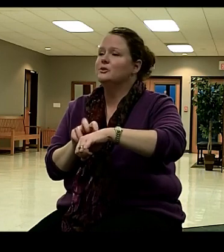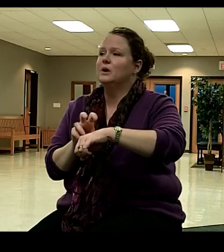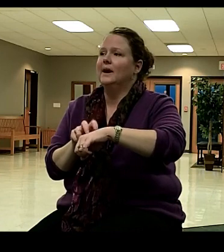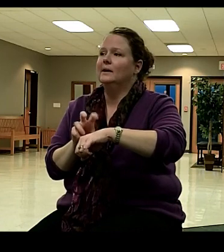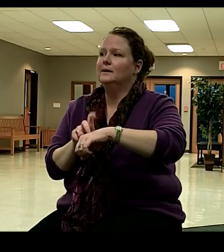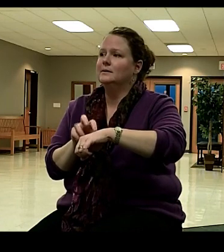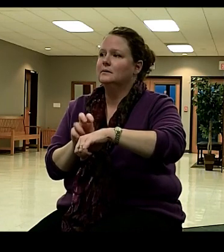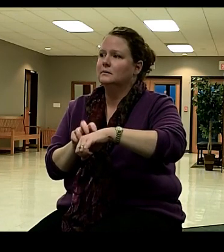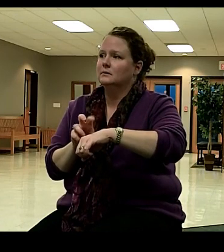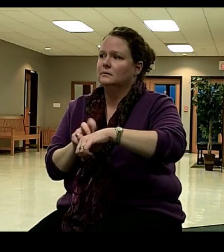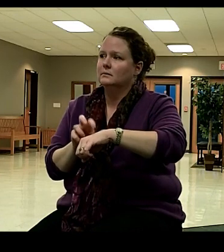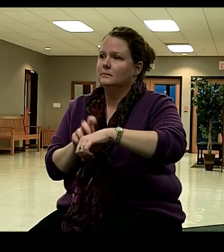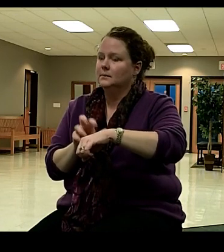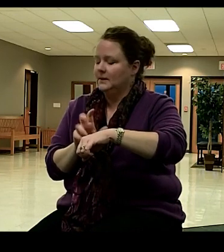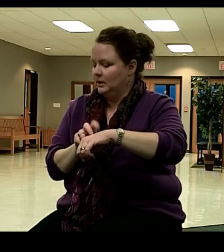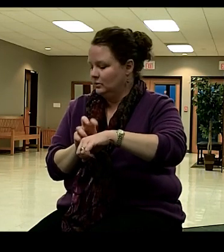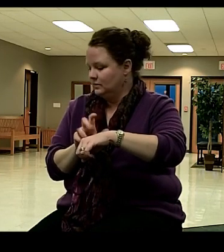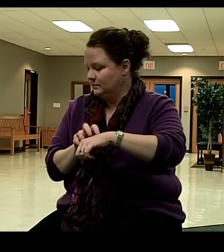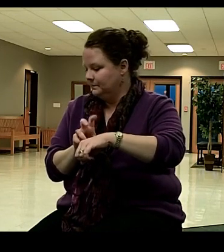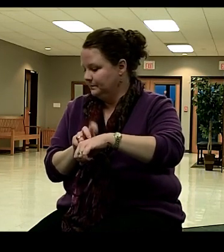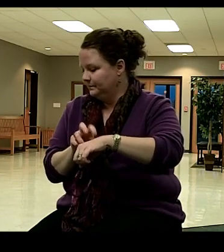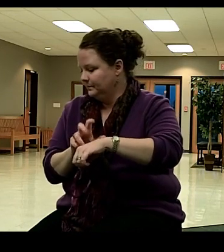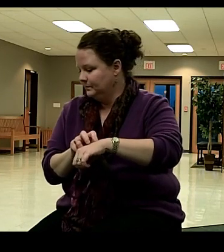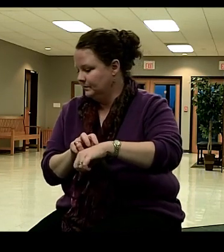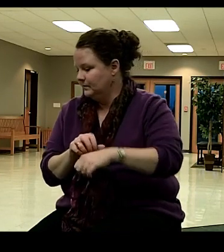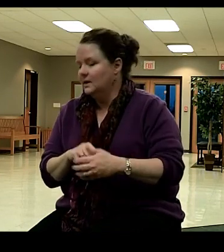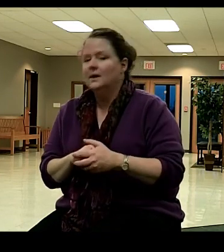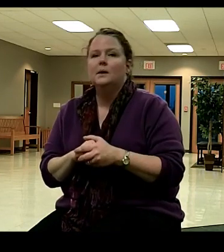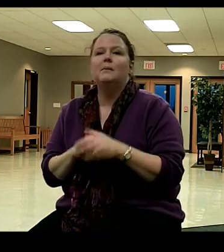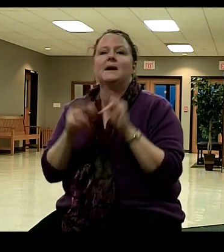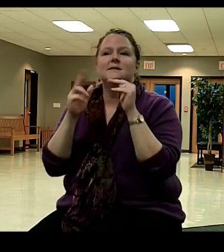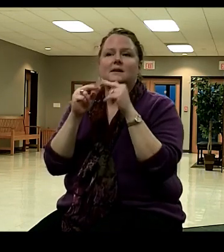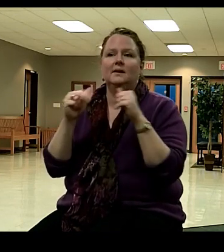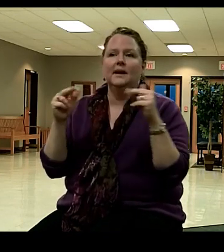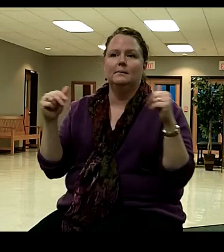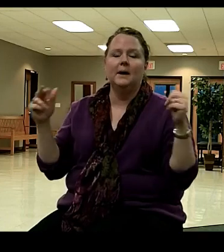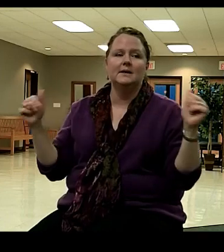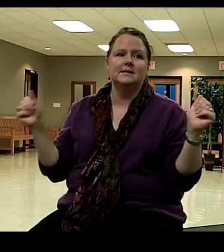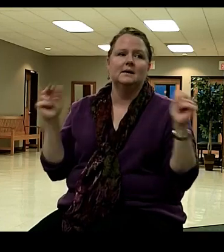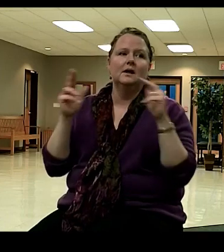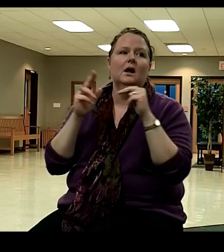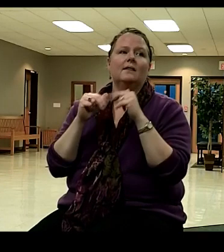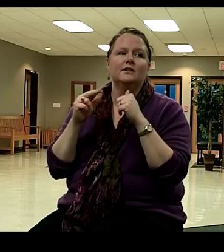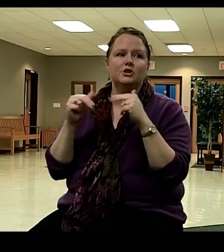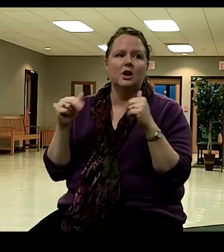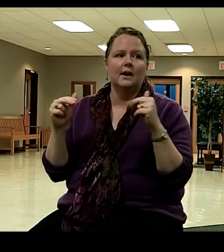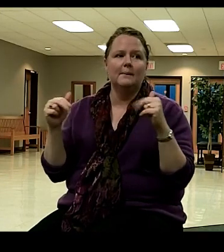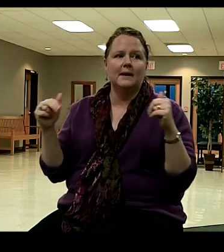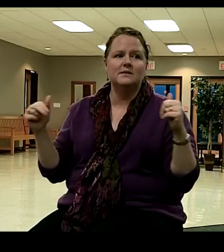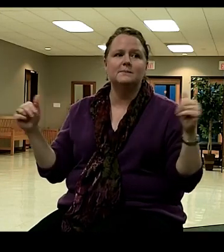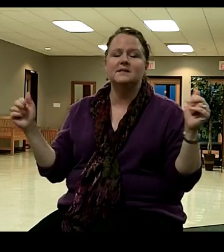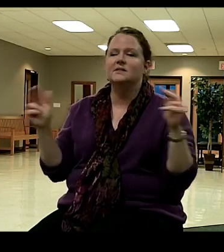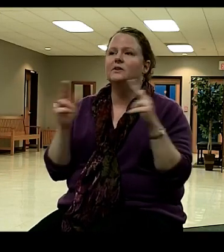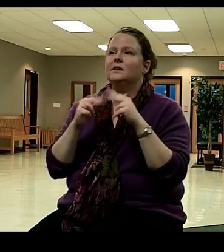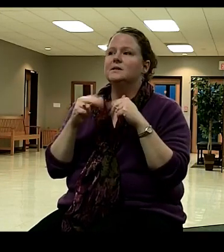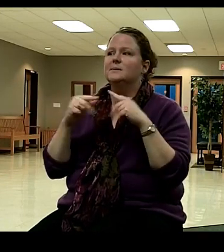or Ireland. Potatoes. Pasta. Again, pasta. Unless you're talking about specifically